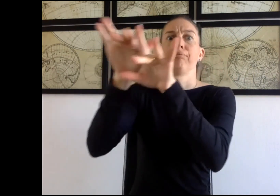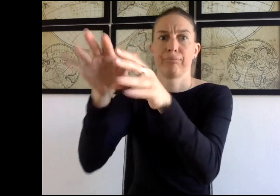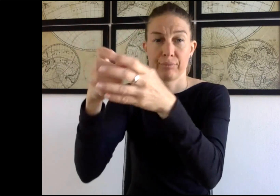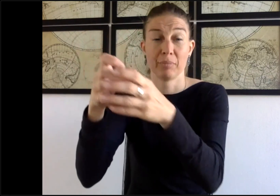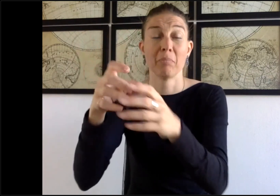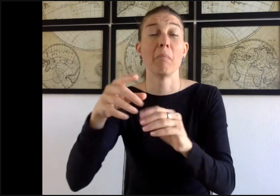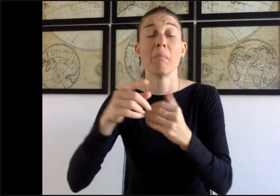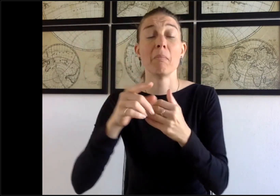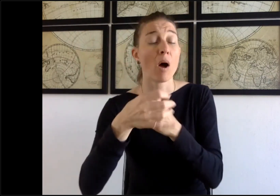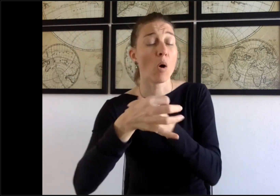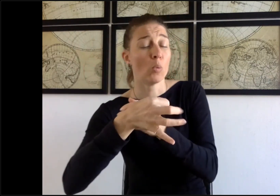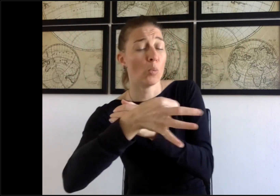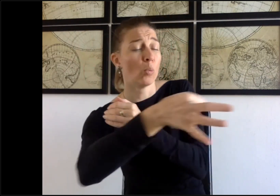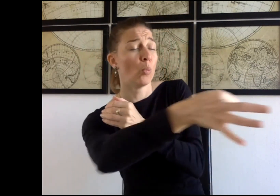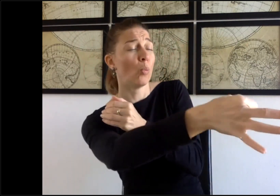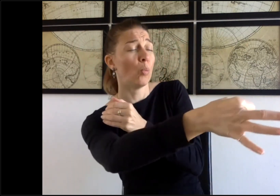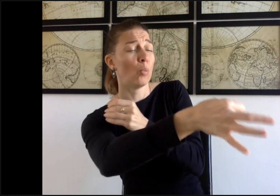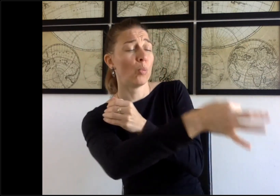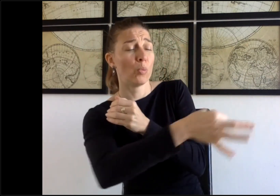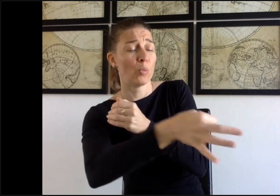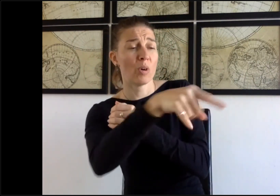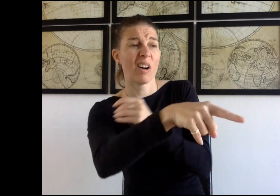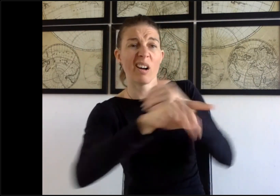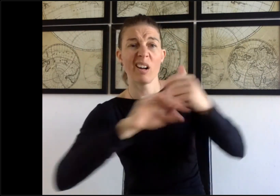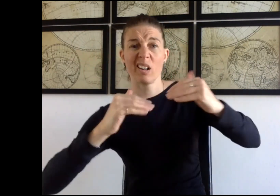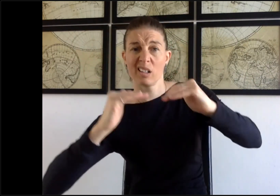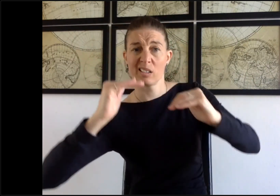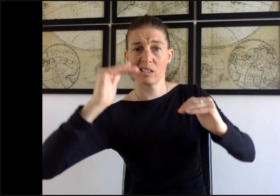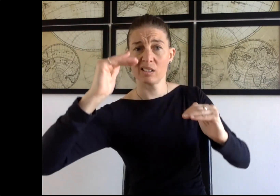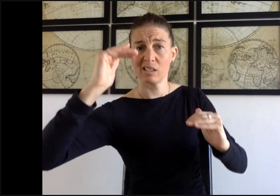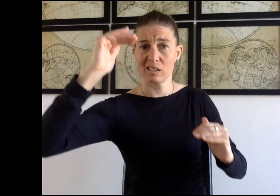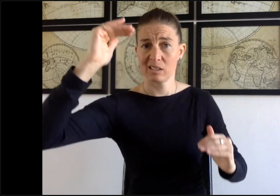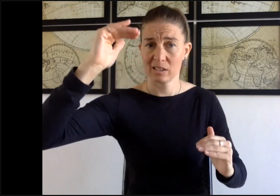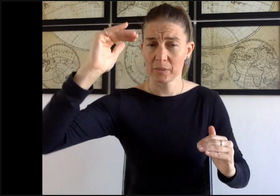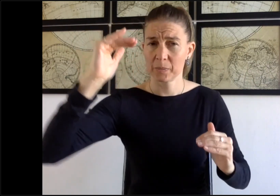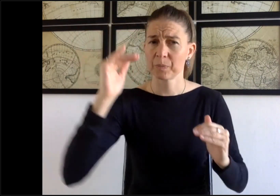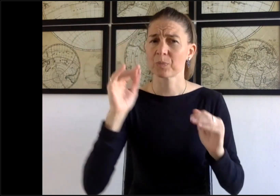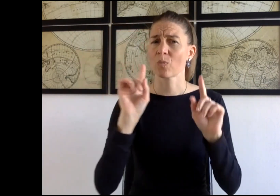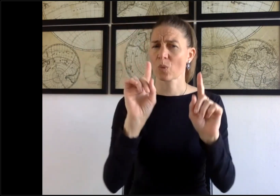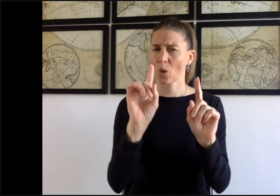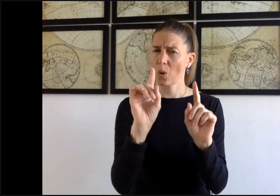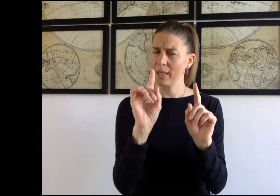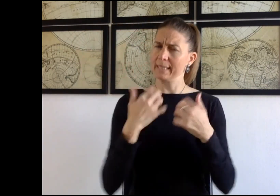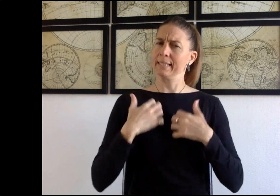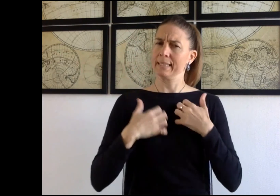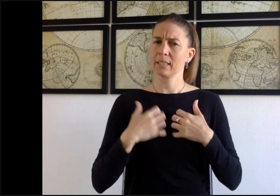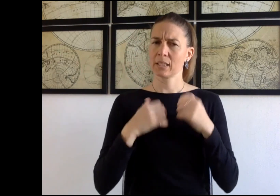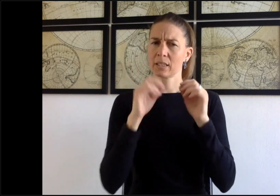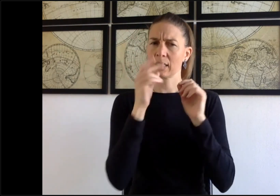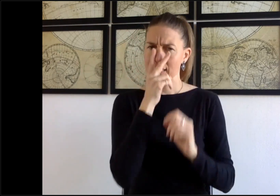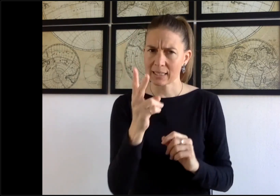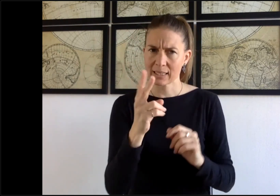see to what extent there's a geography of disability and how that matches to this polarization that we've been